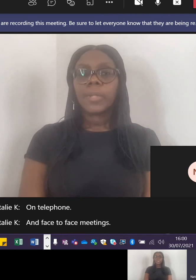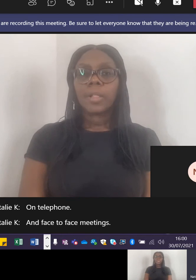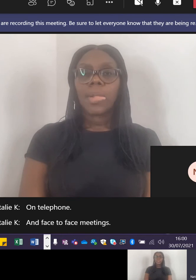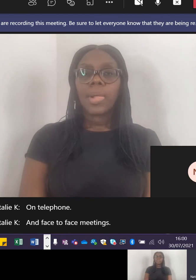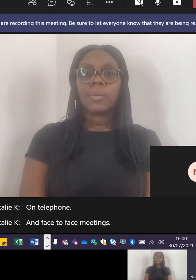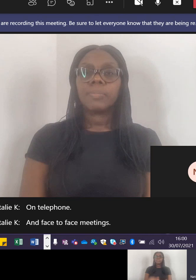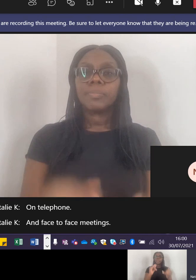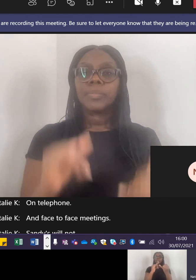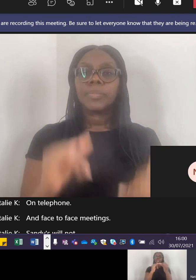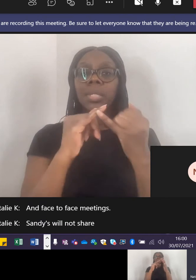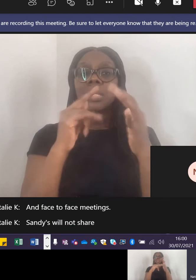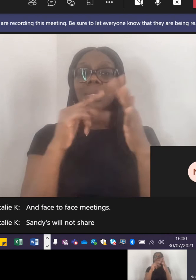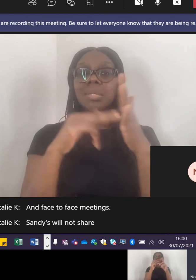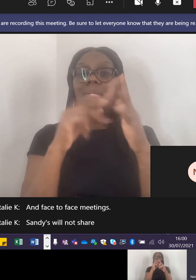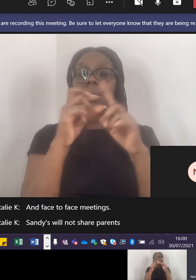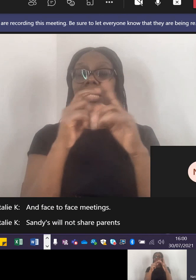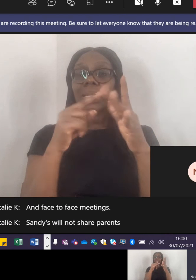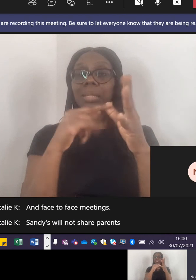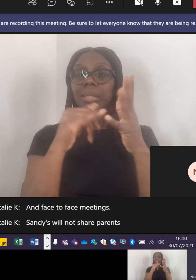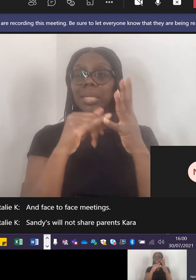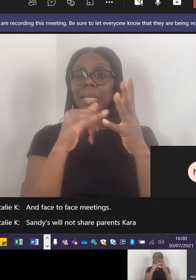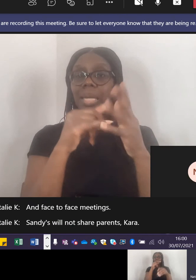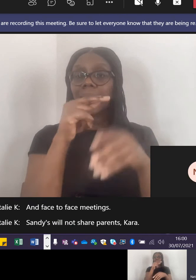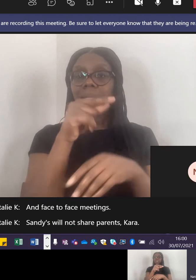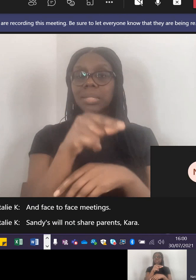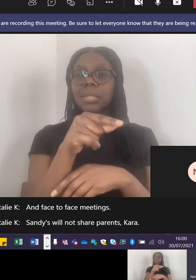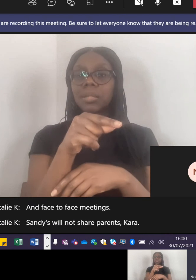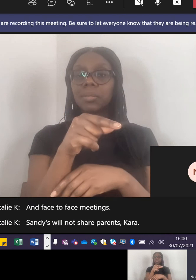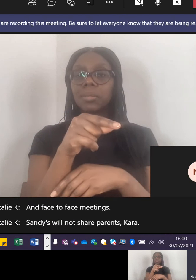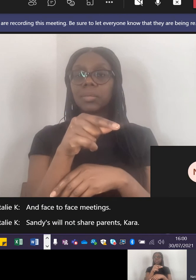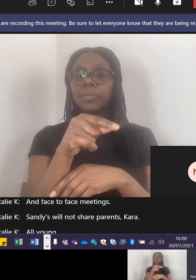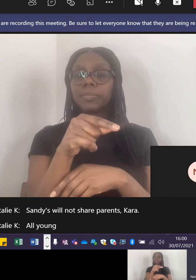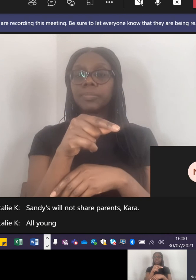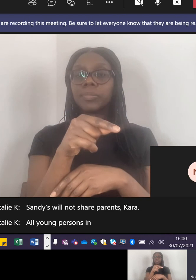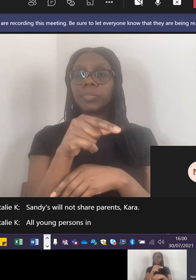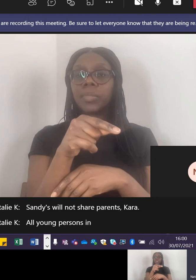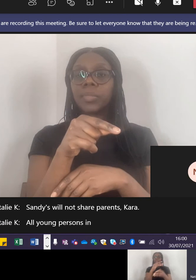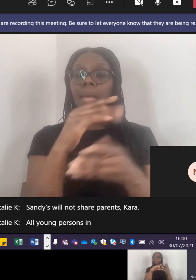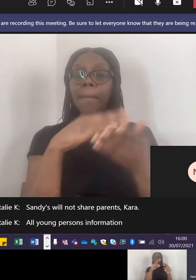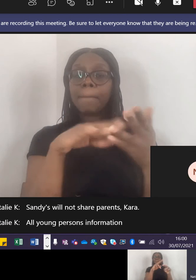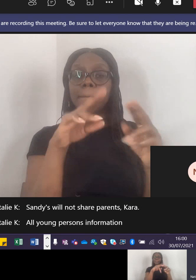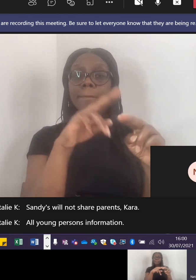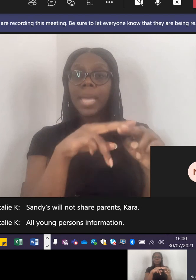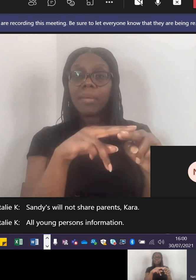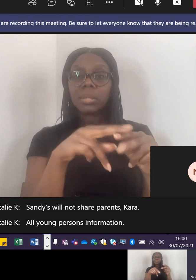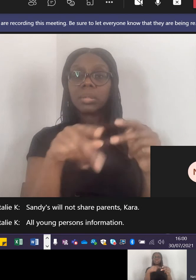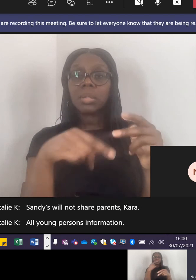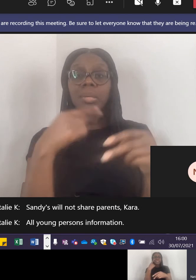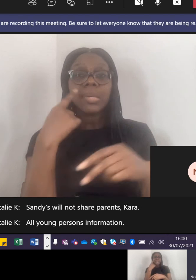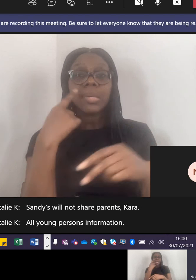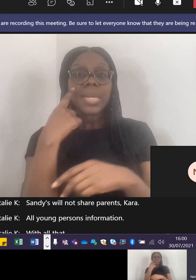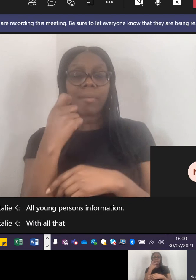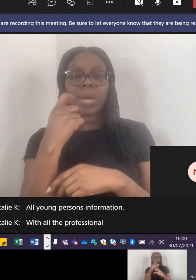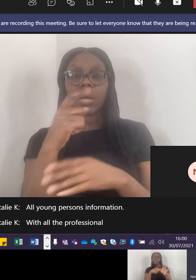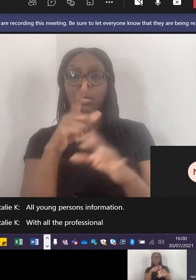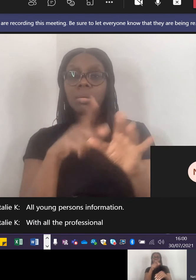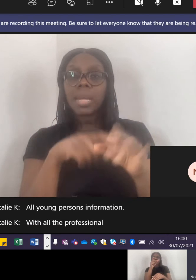SEND will not share parents, carer, or young person's information with other